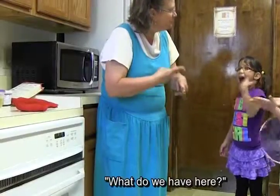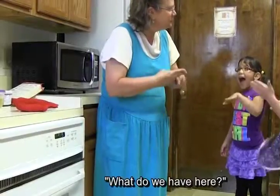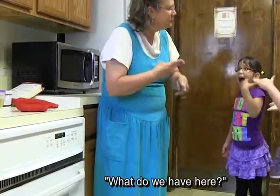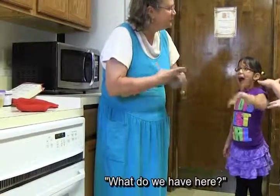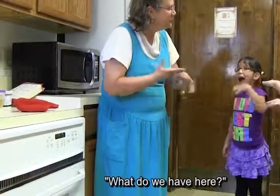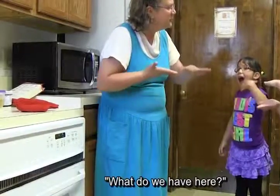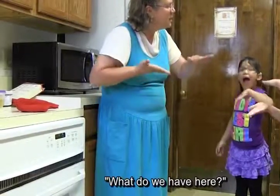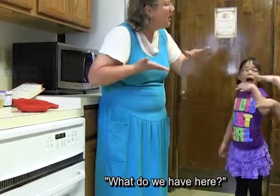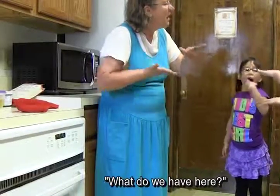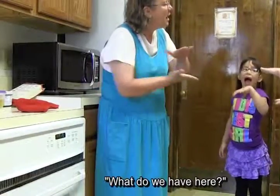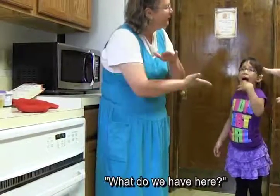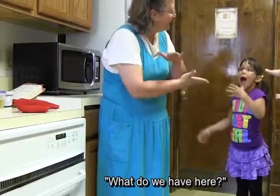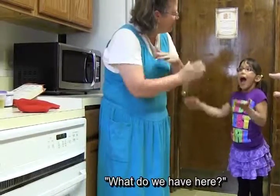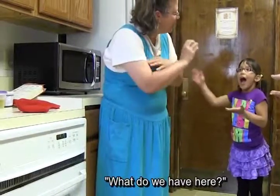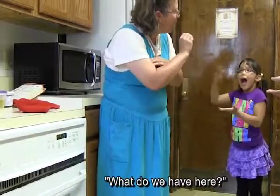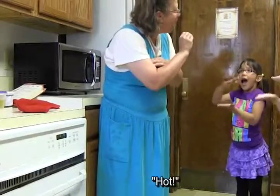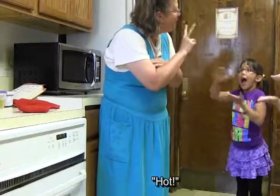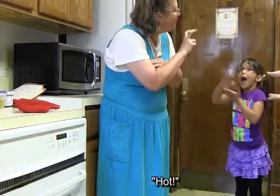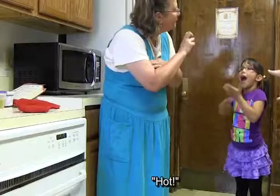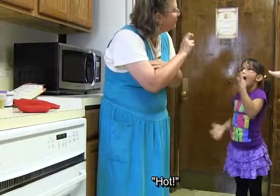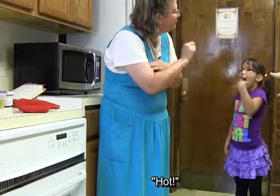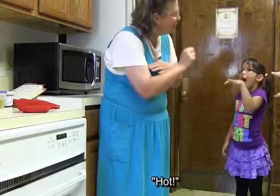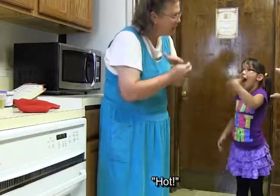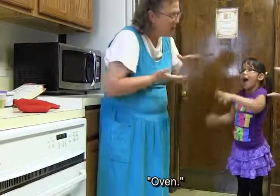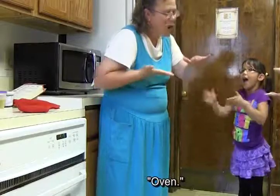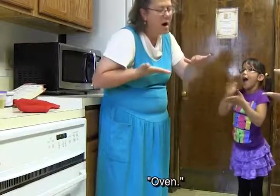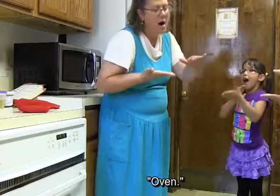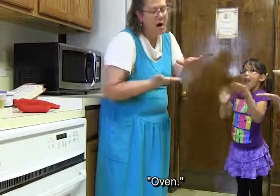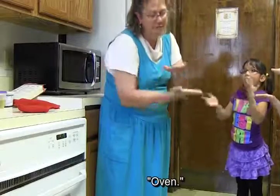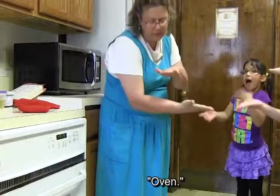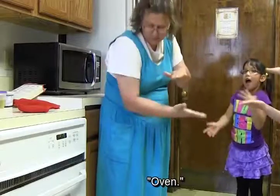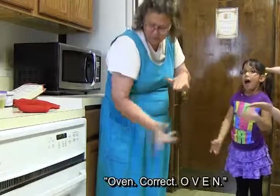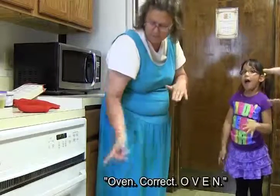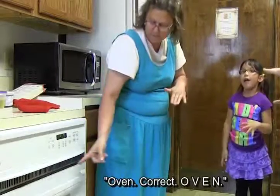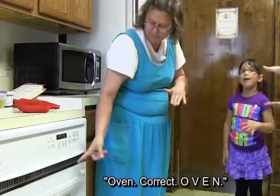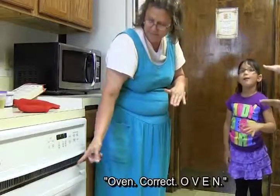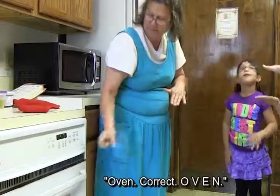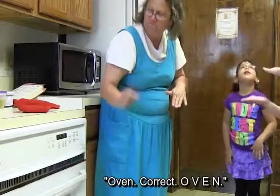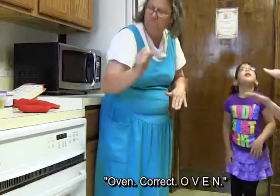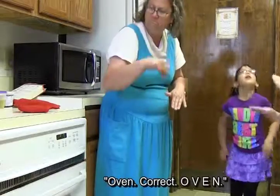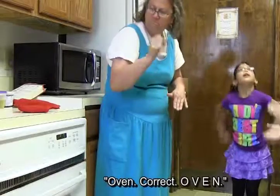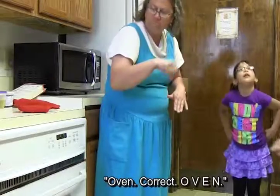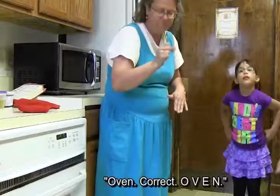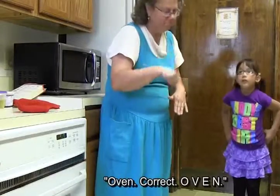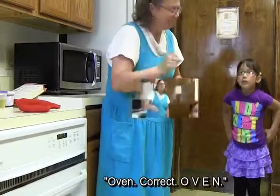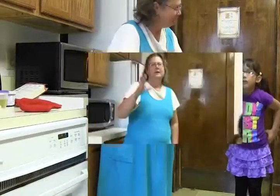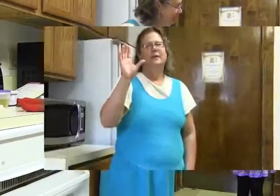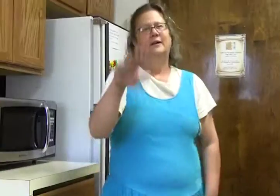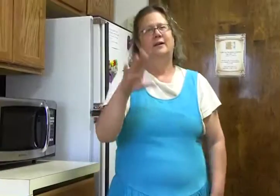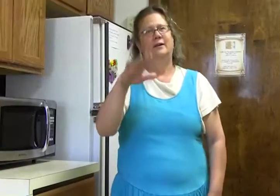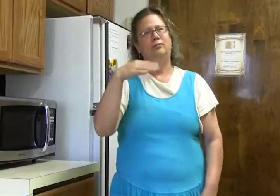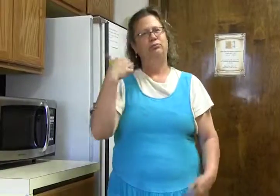What do we have here? Hot. Oven. Oven, correct. OVEN.